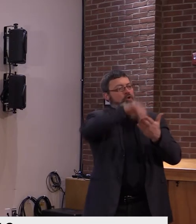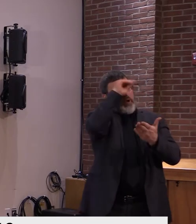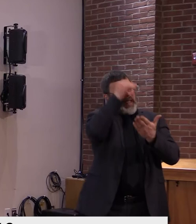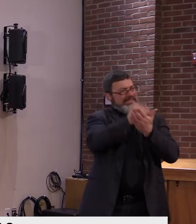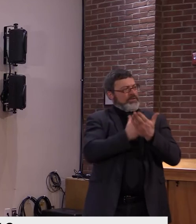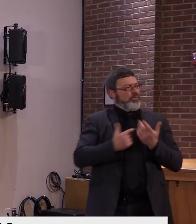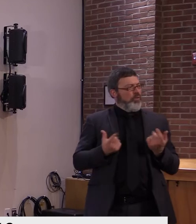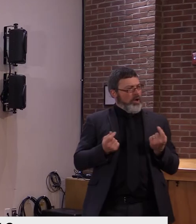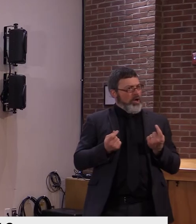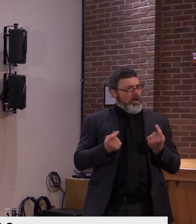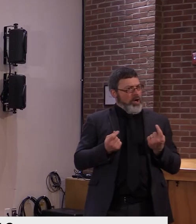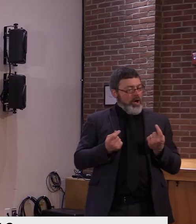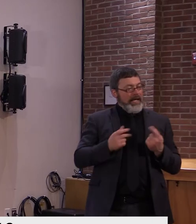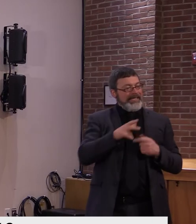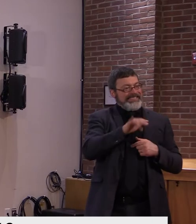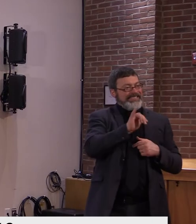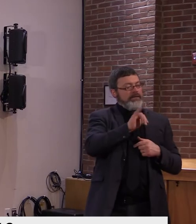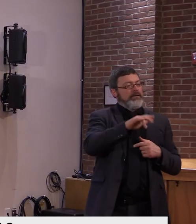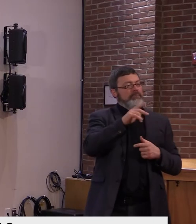situations?